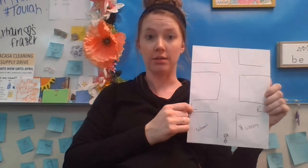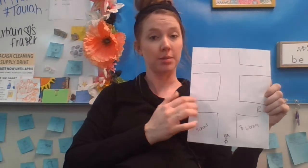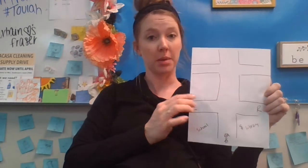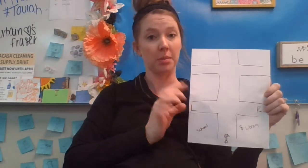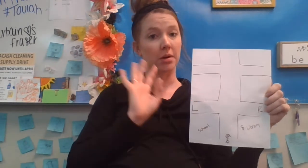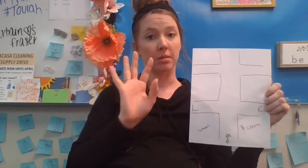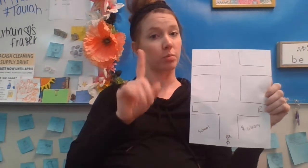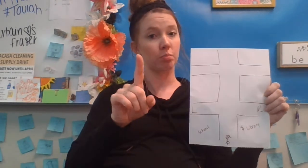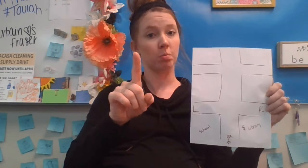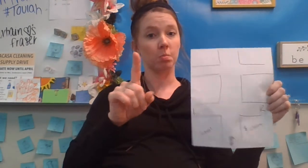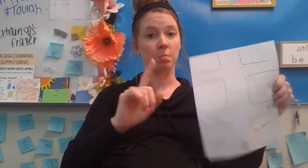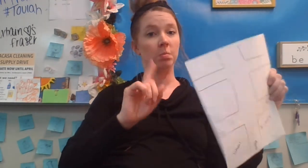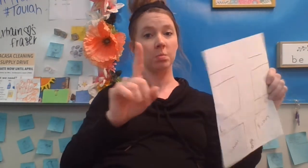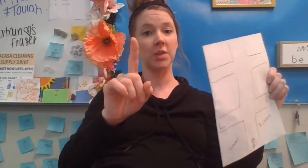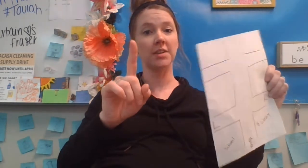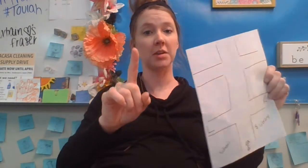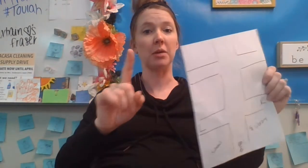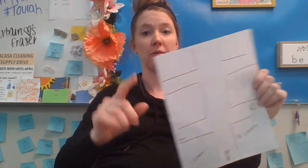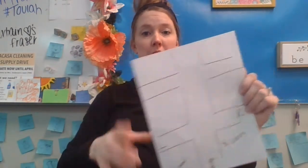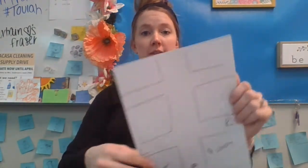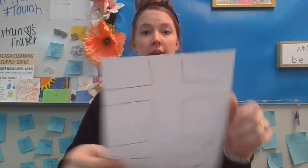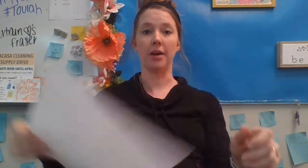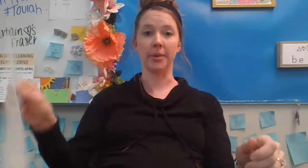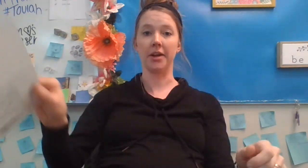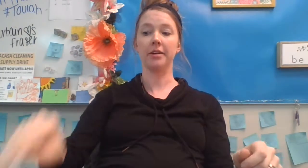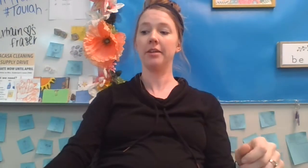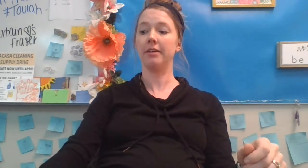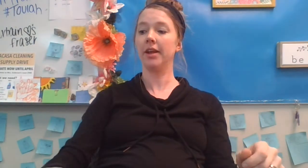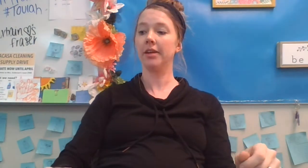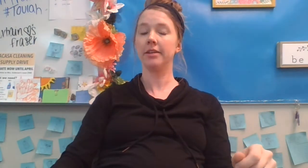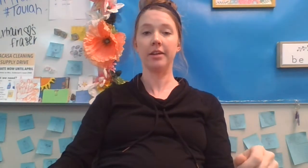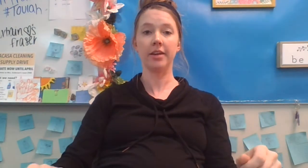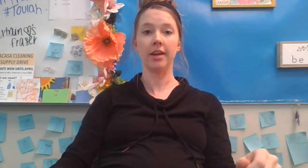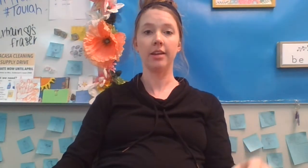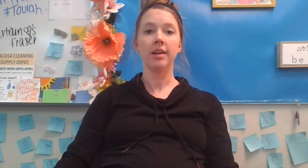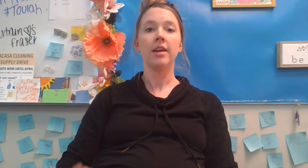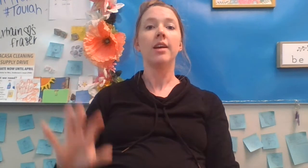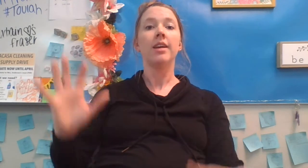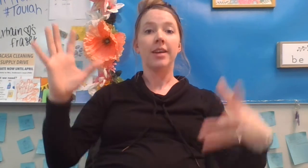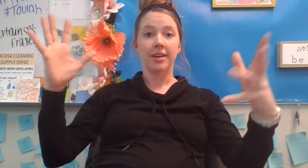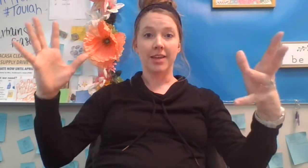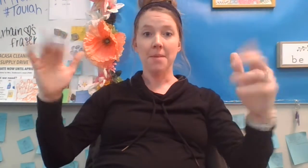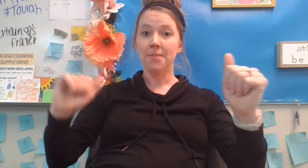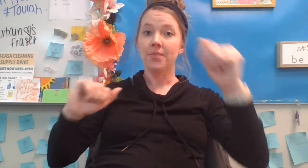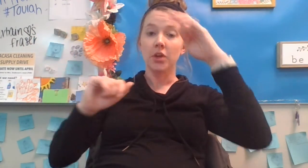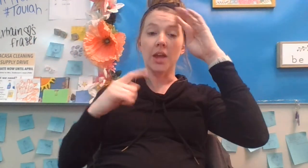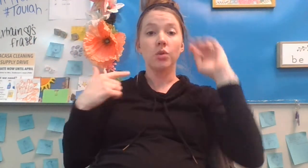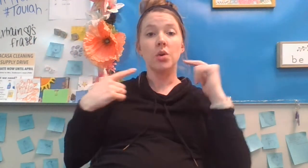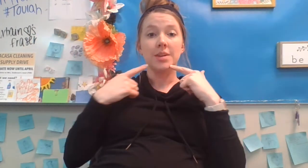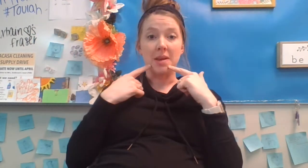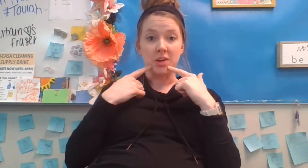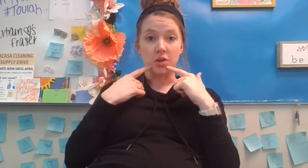this paper, things get reversed up in here, all right? Okay. Okay, and you notice my facial